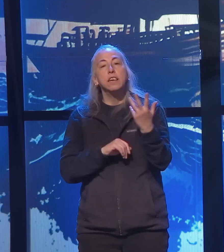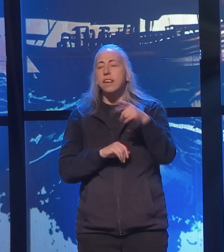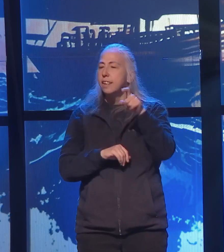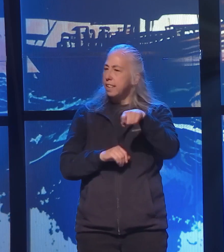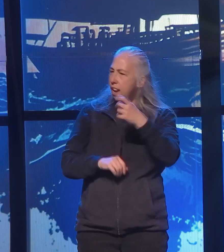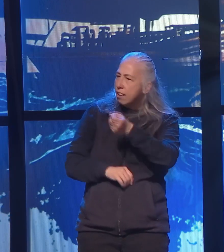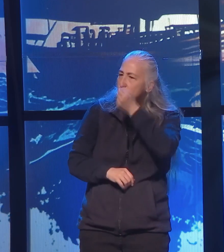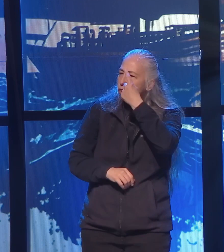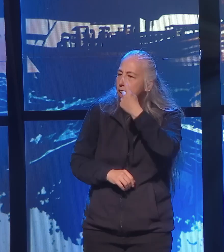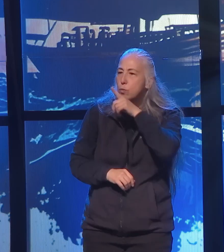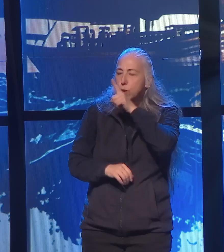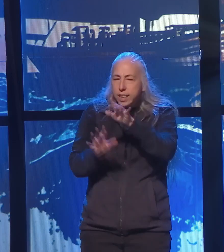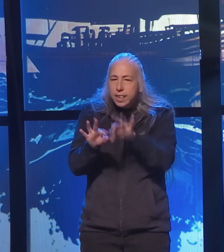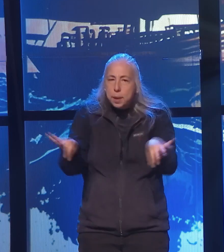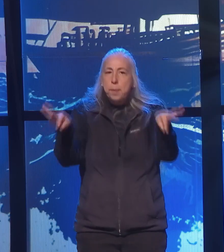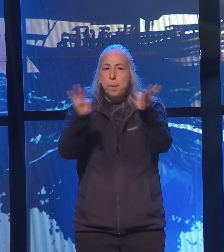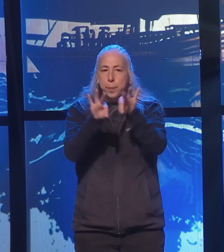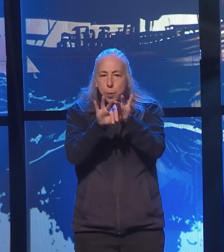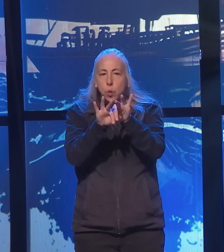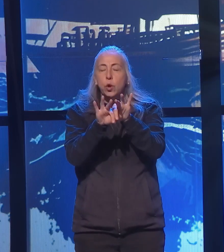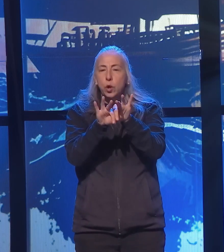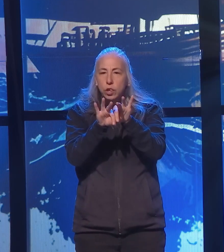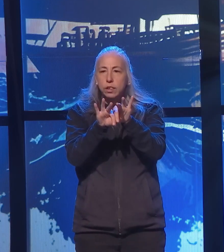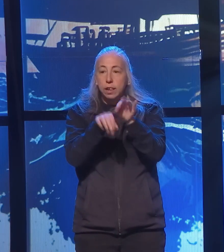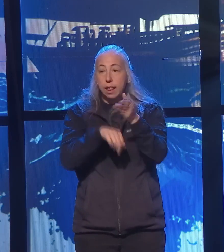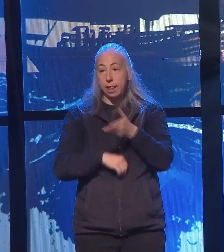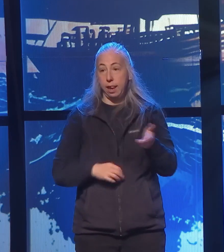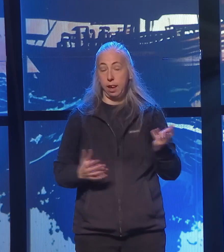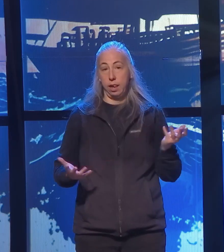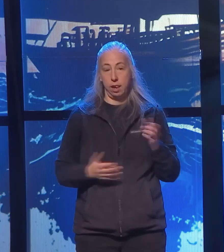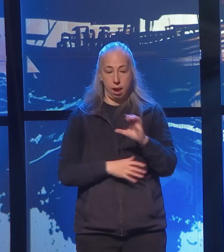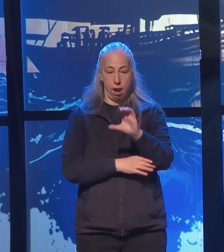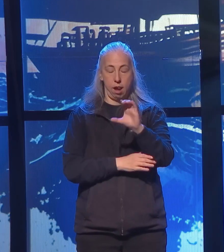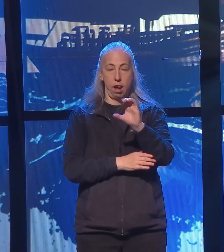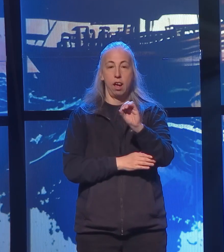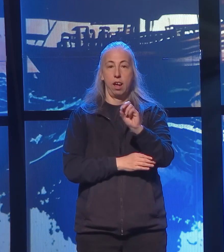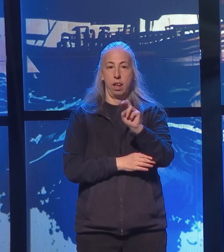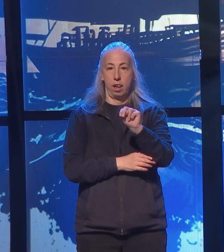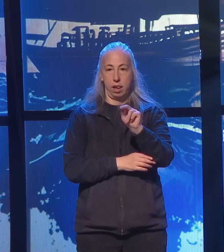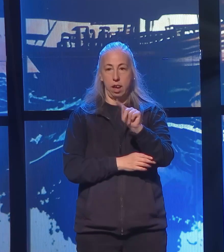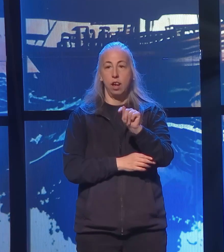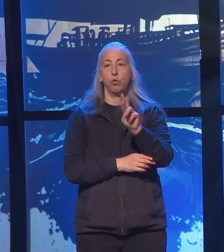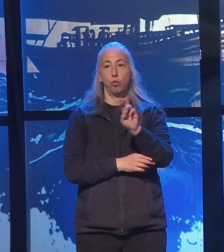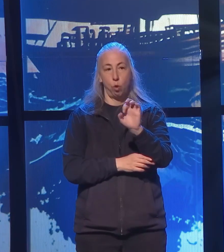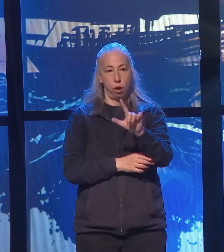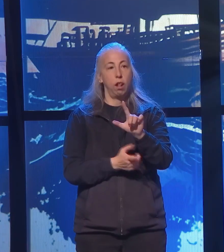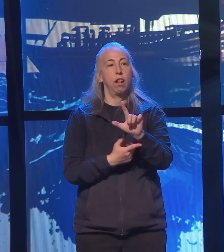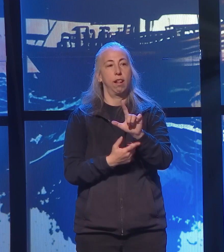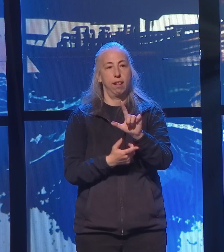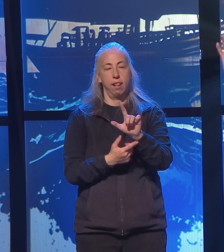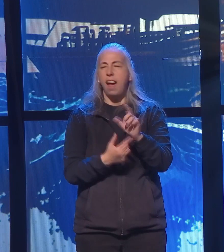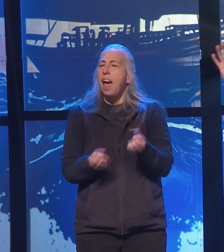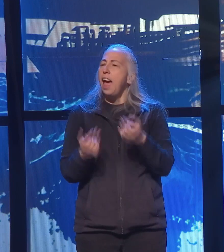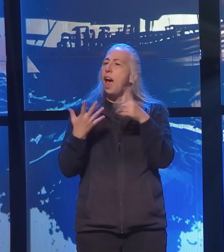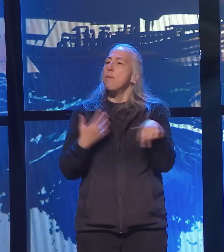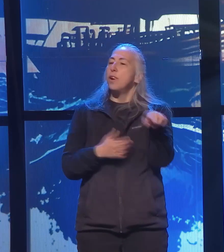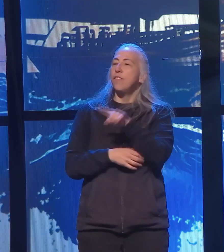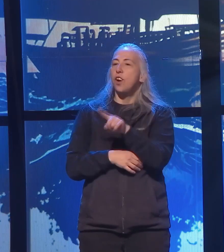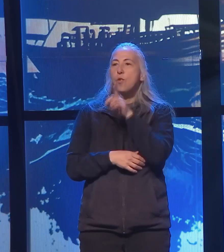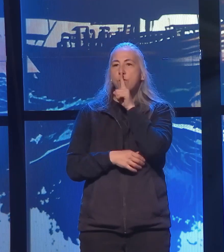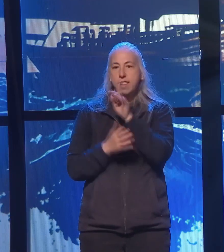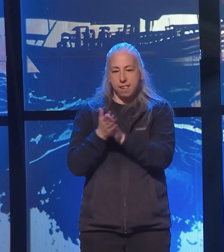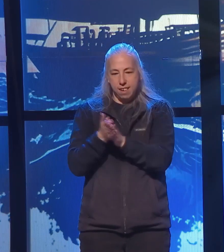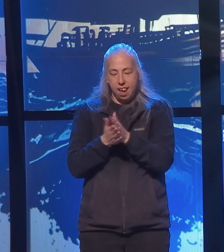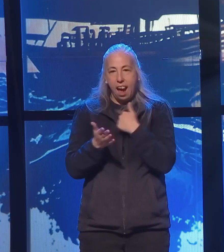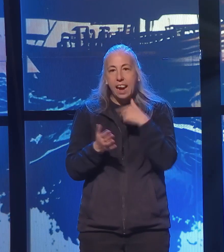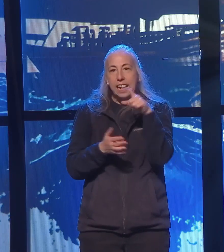a really important issue, and it is the issue of control. How many of y'all love to be in